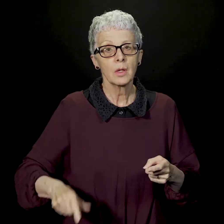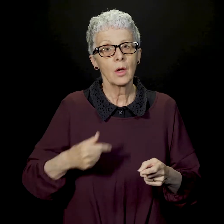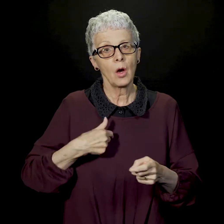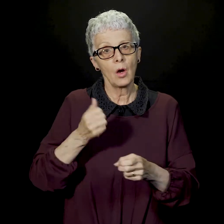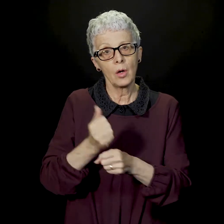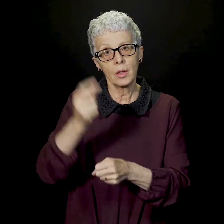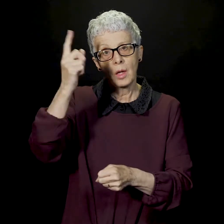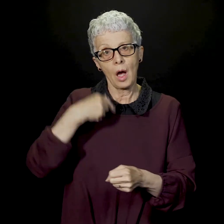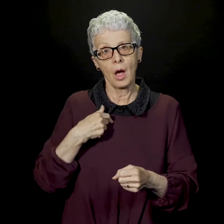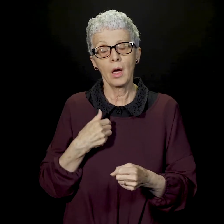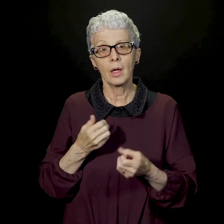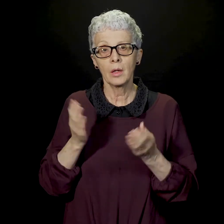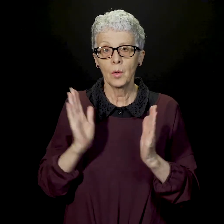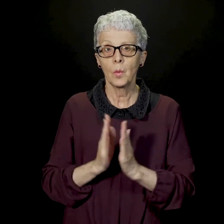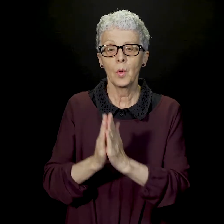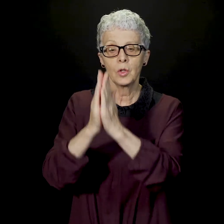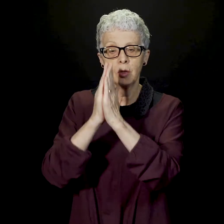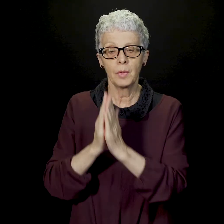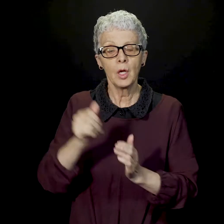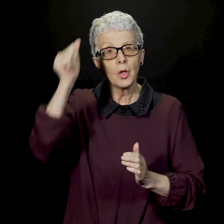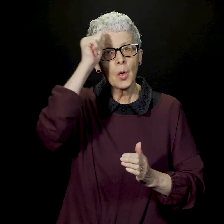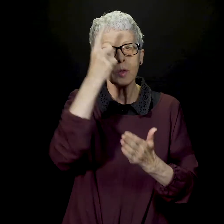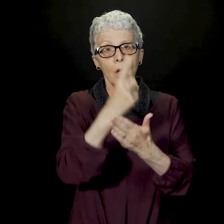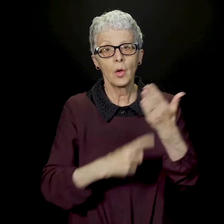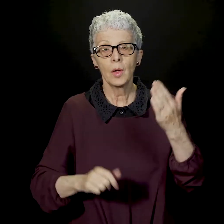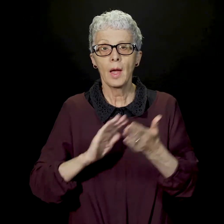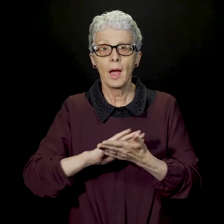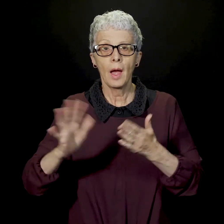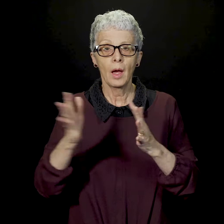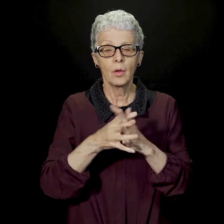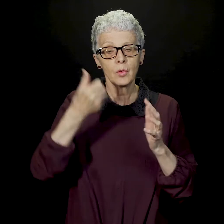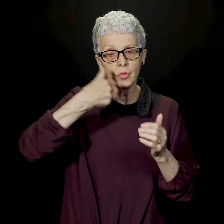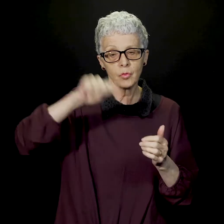Cause the God I serve knows only how to